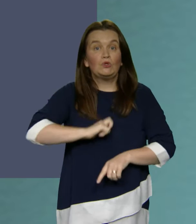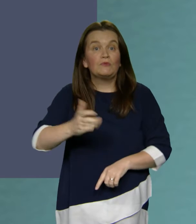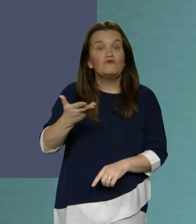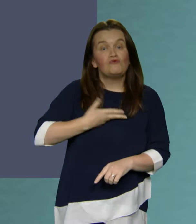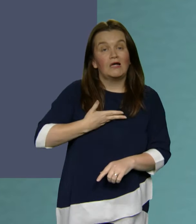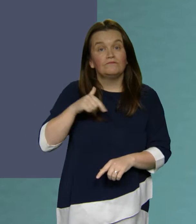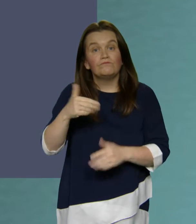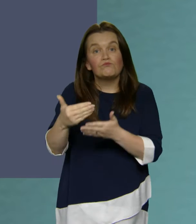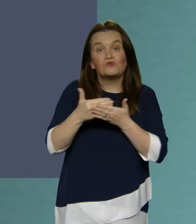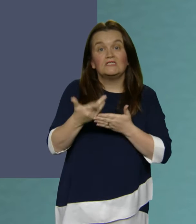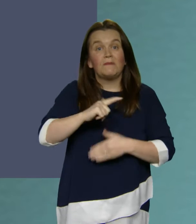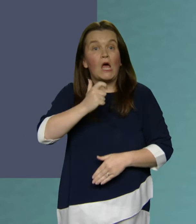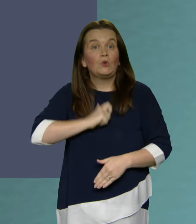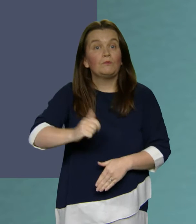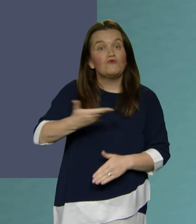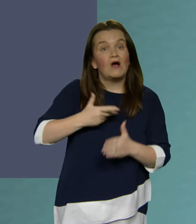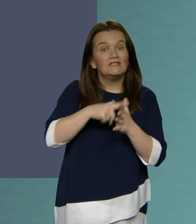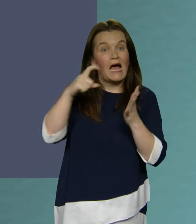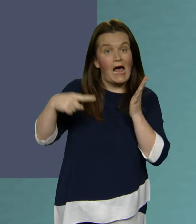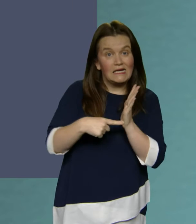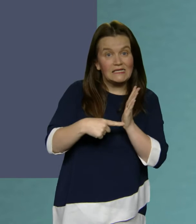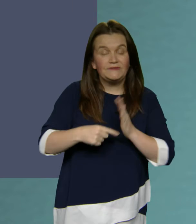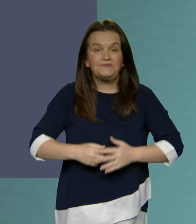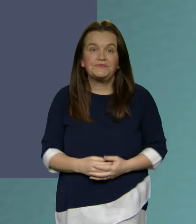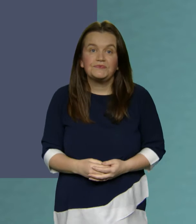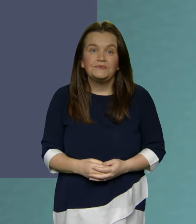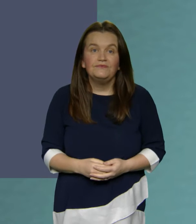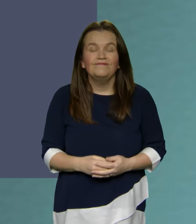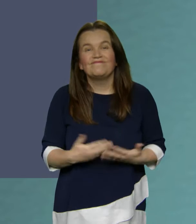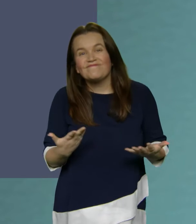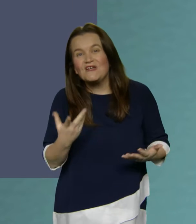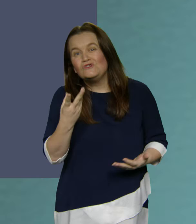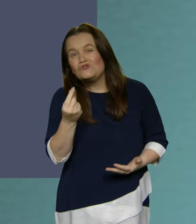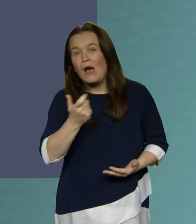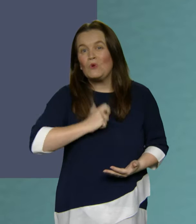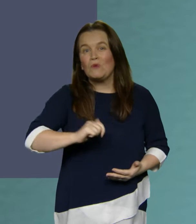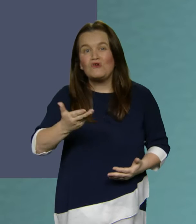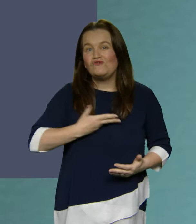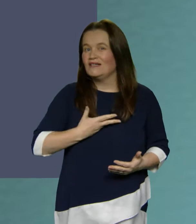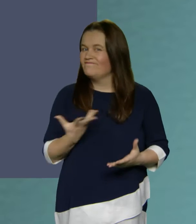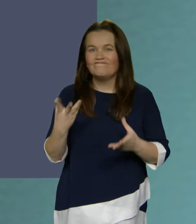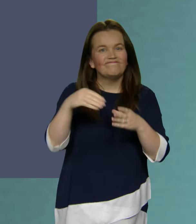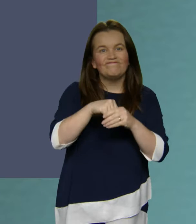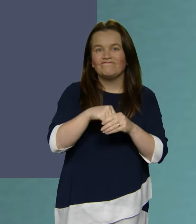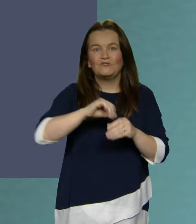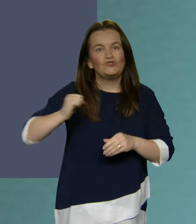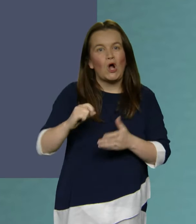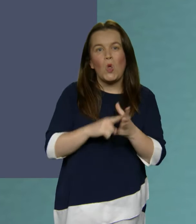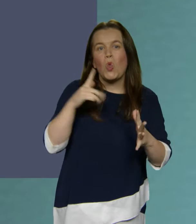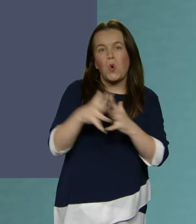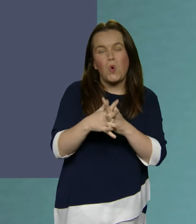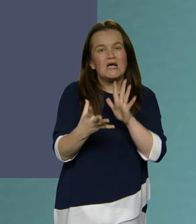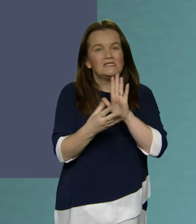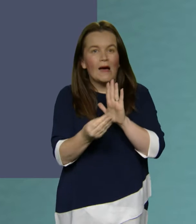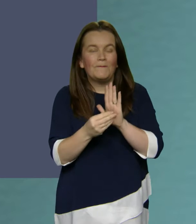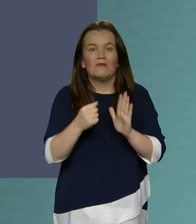Act. But some human rights are not written directly into Scotland's laws, like our rights to housing,